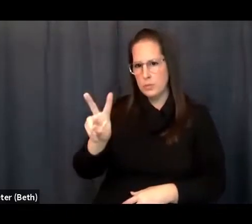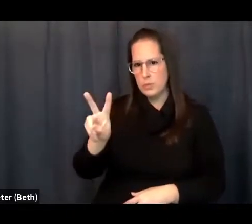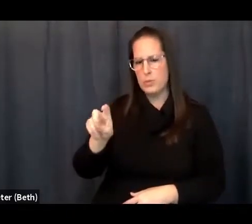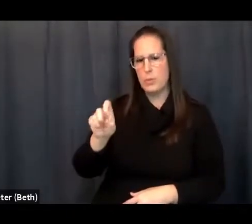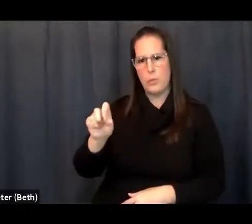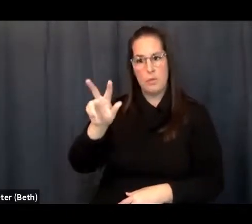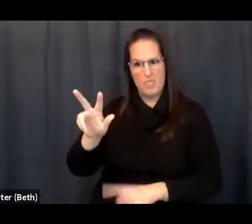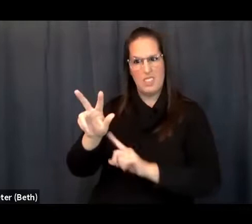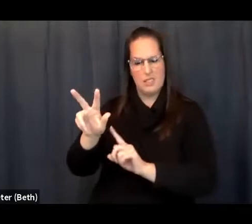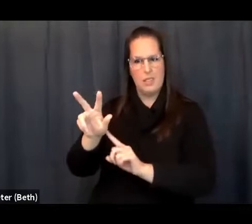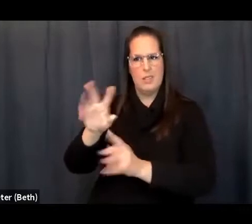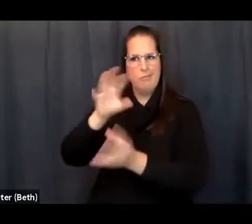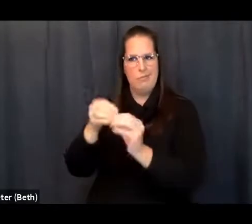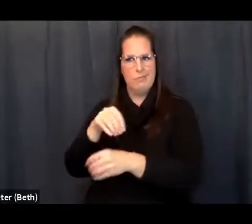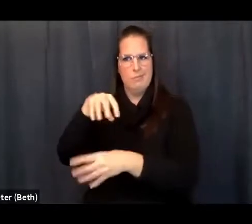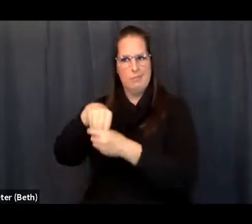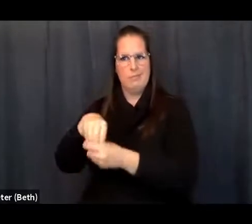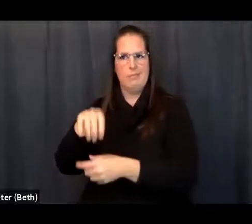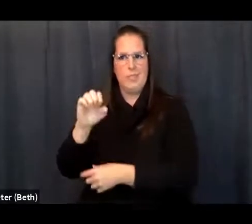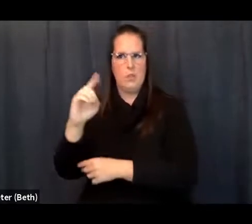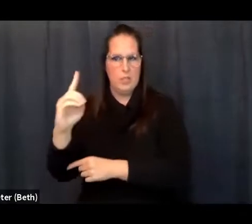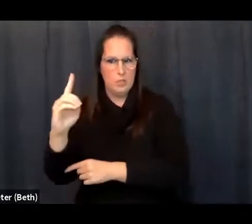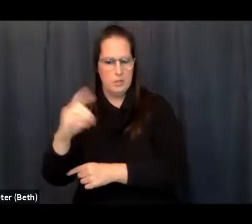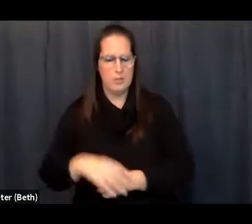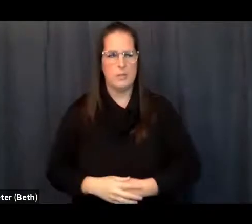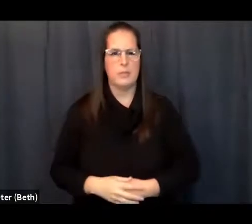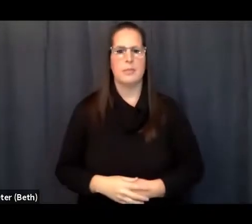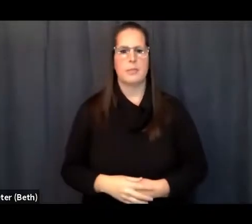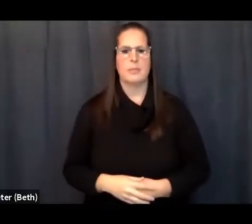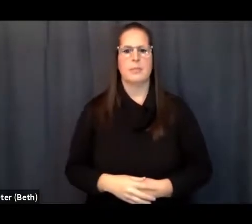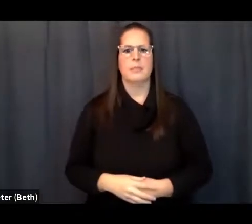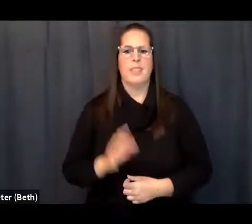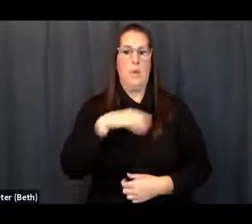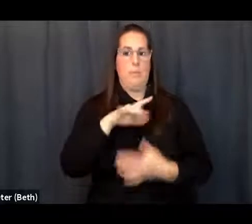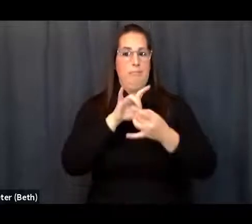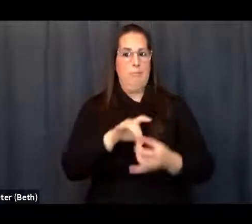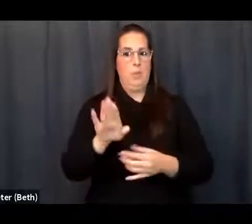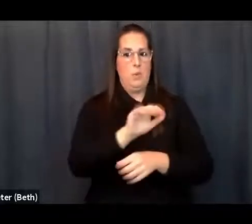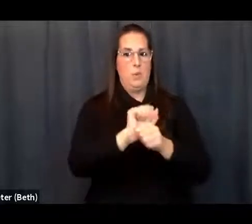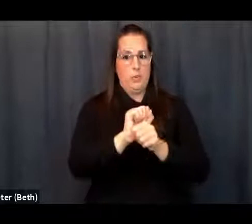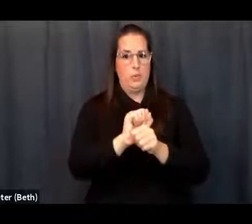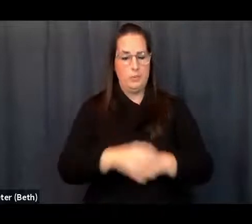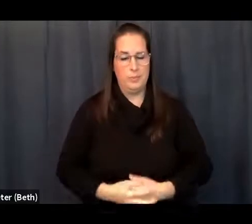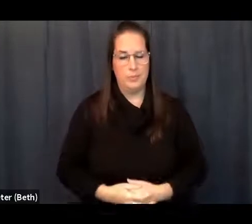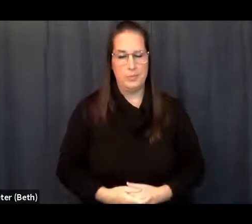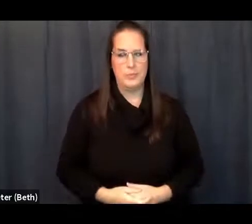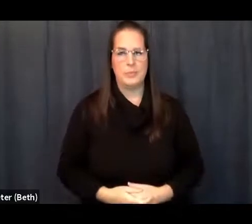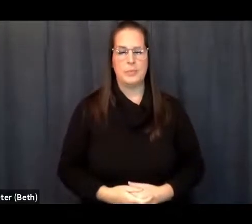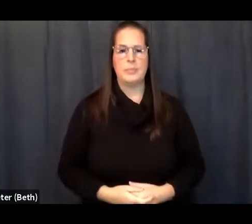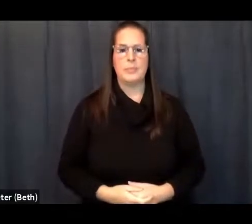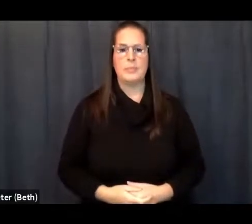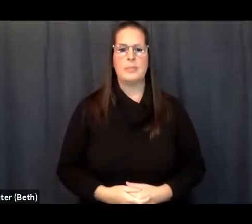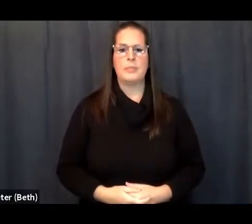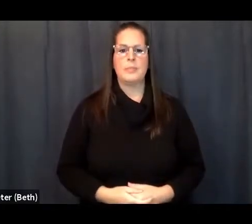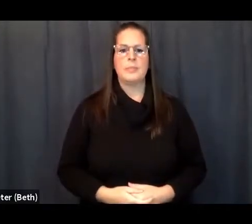26.1.2.3 is education. They're referred to in the chart, which would be very relevant to yourselves. We require